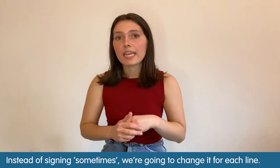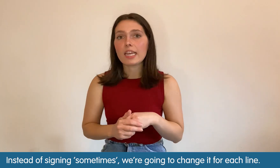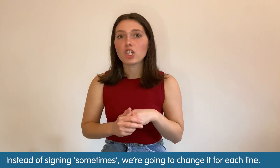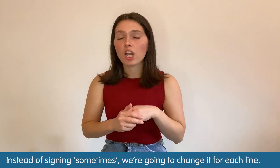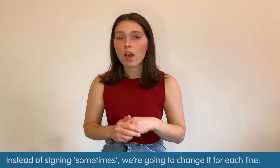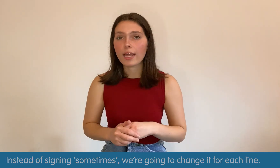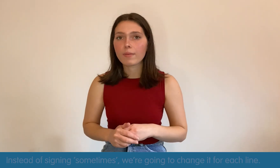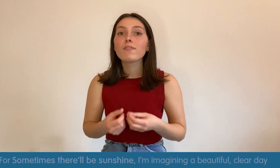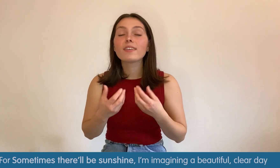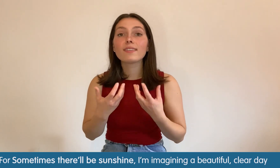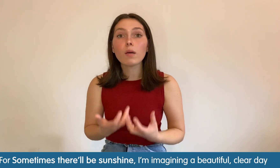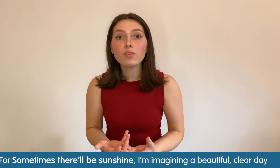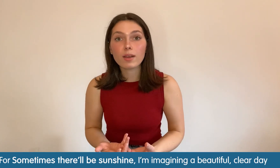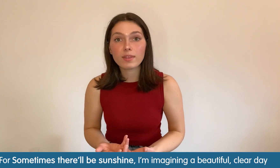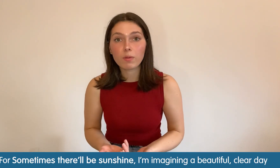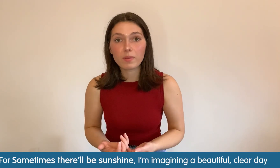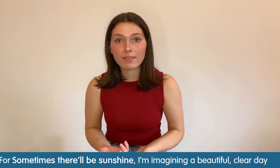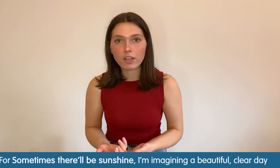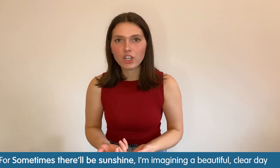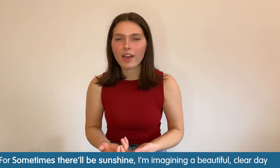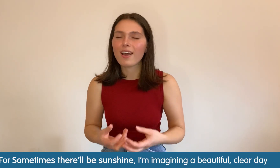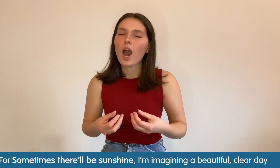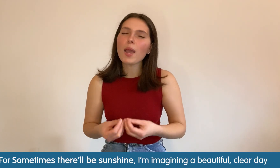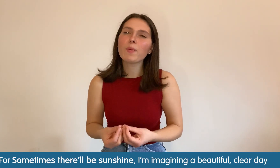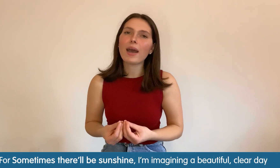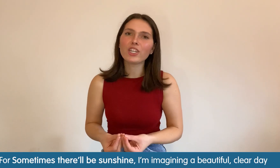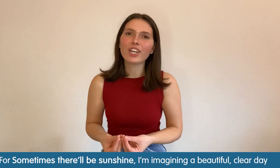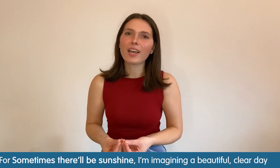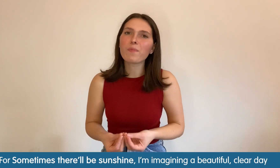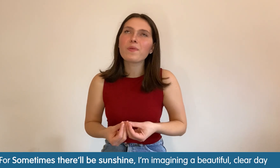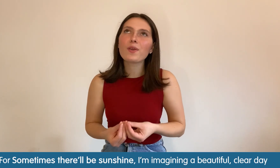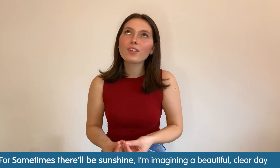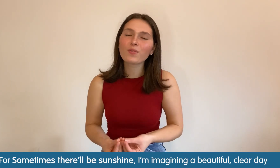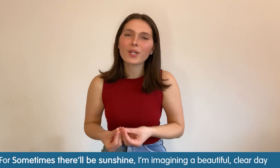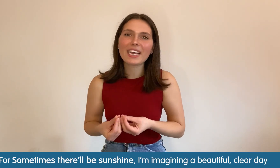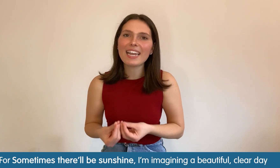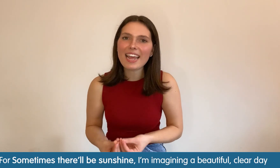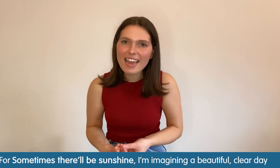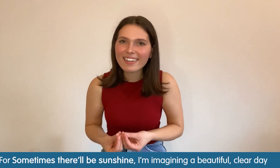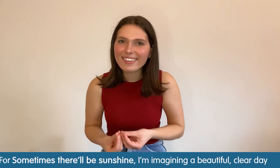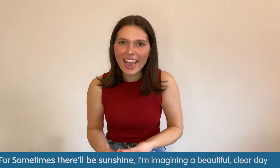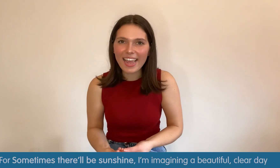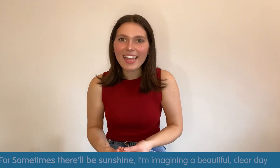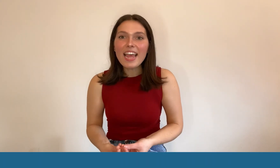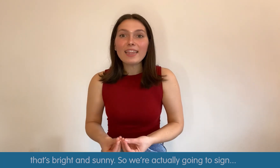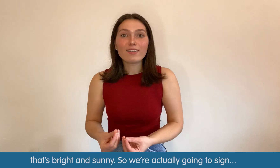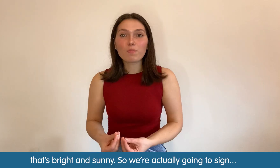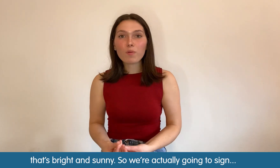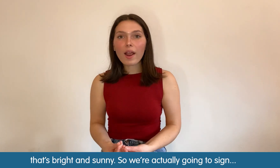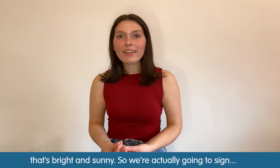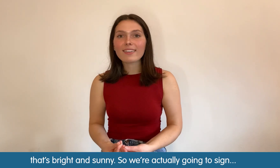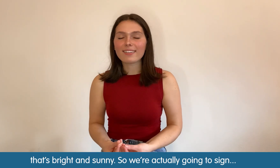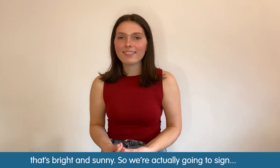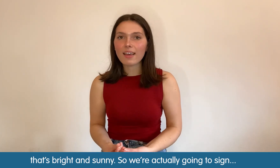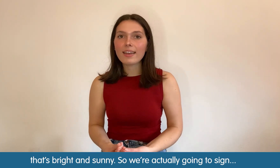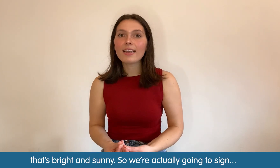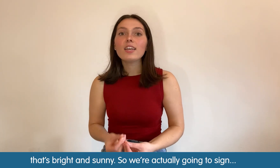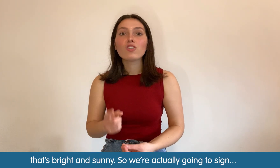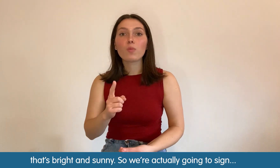each line. For sometimes there will be sunshine, I'm imagining a beautiful clear day that's bright and sunny, so we're